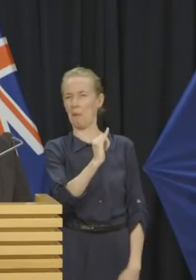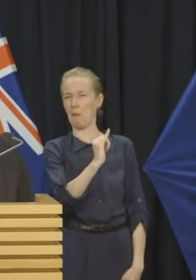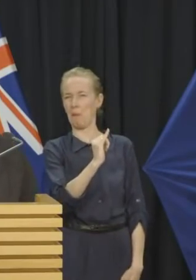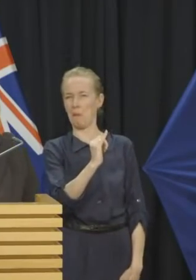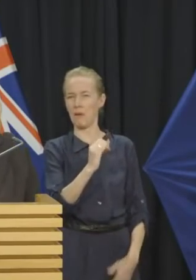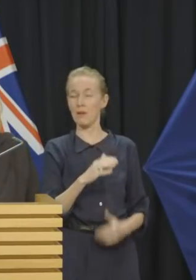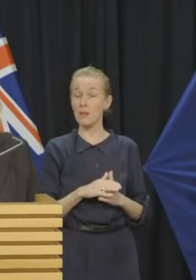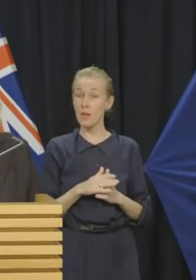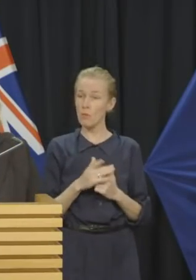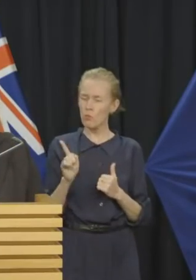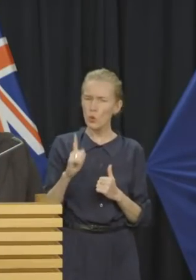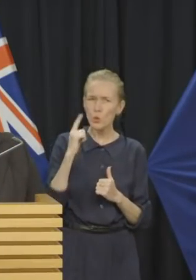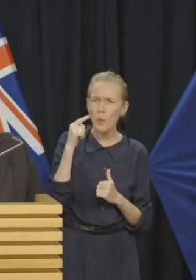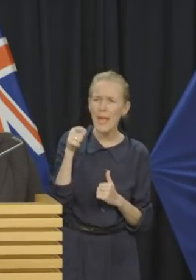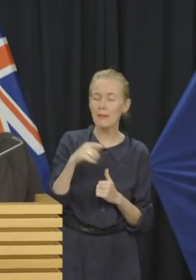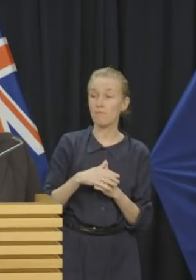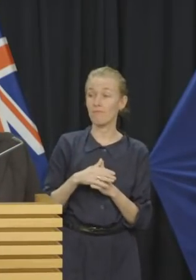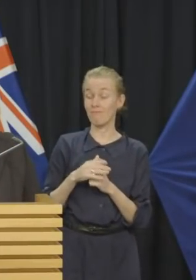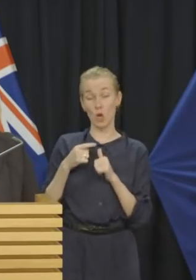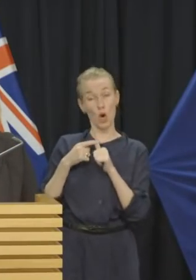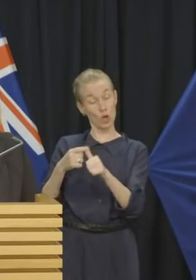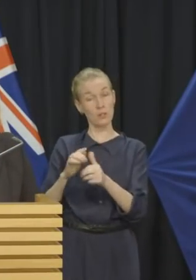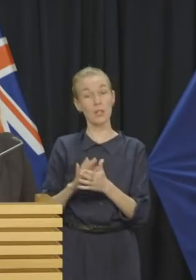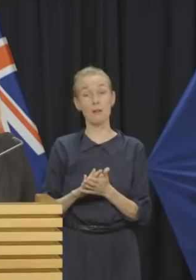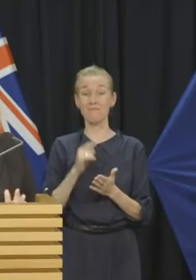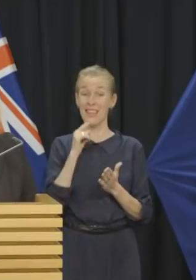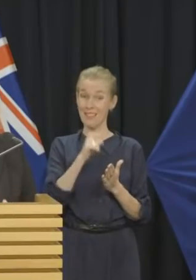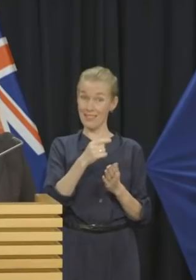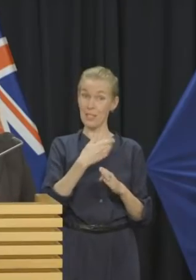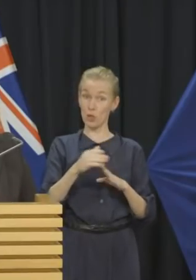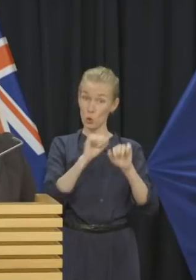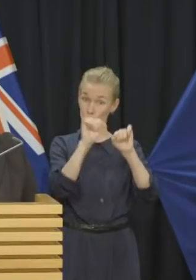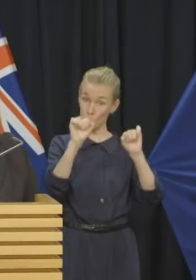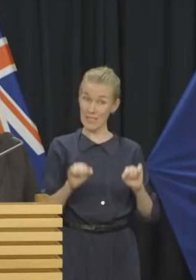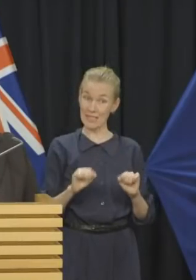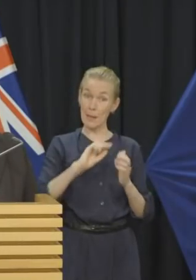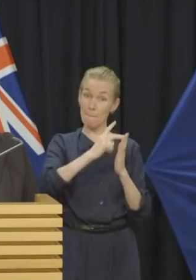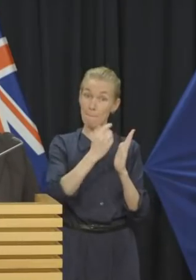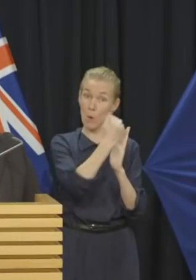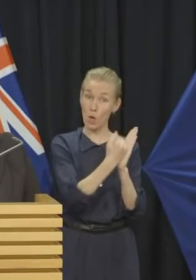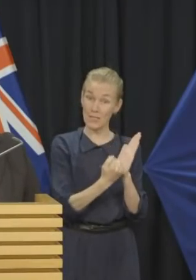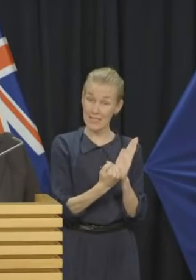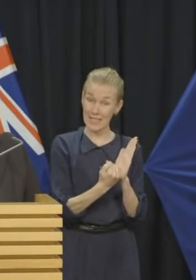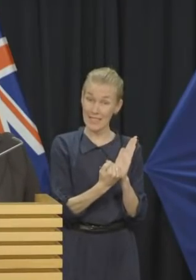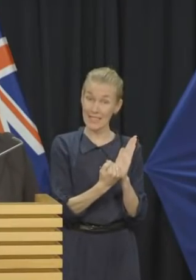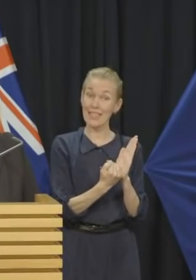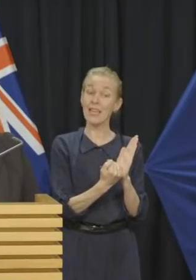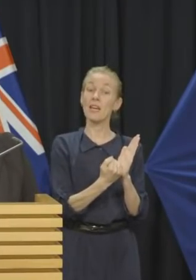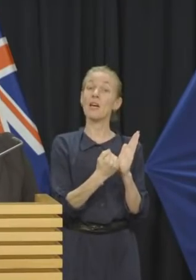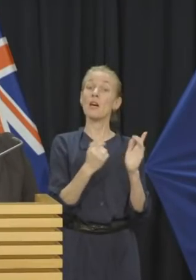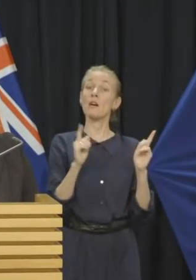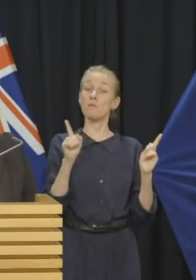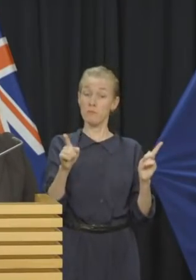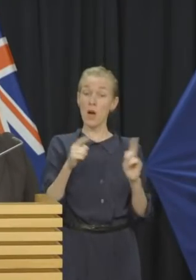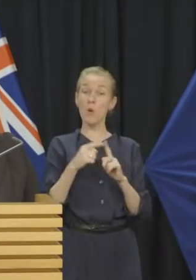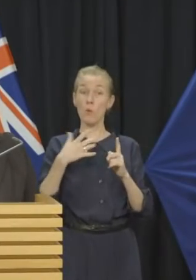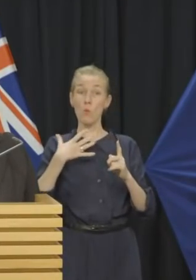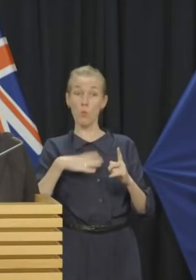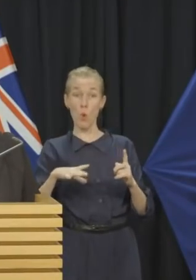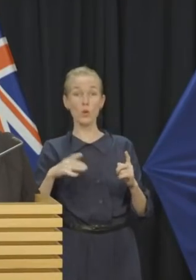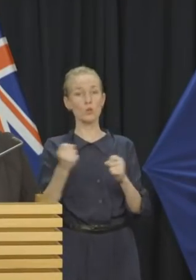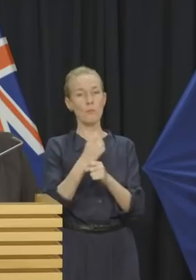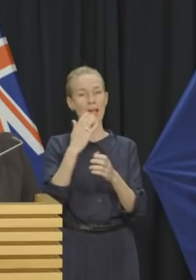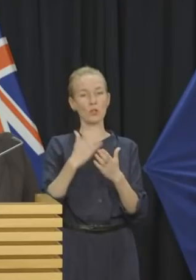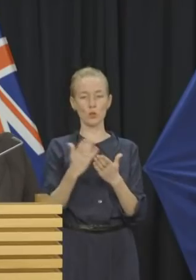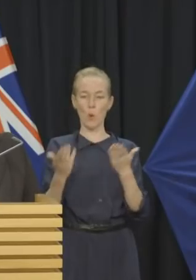public policy that is making sure that we are consistent with what our legal obligations to New Zealanders are. I